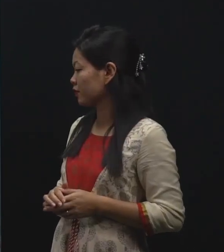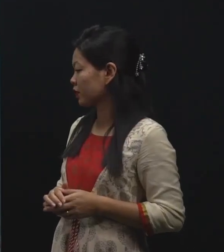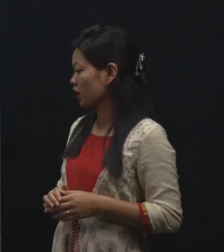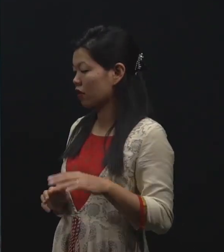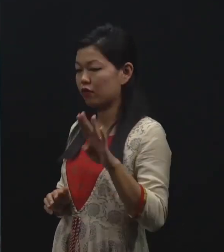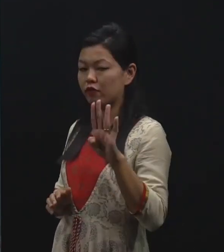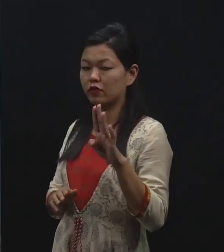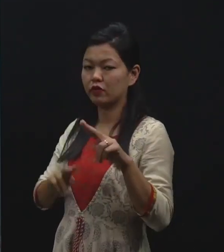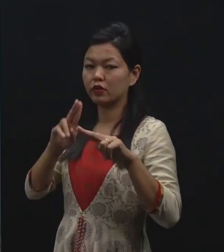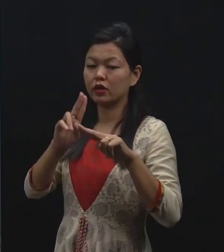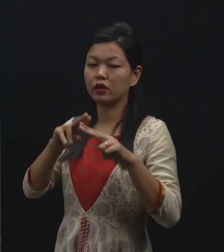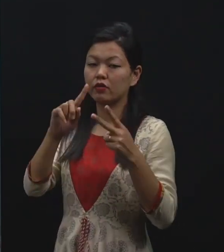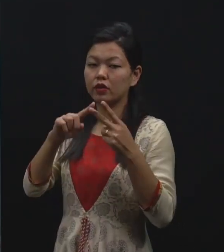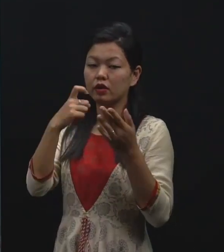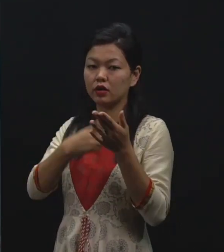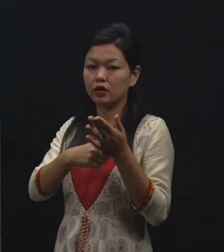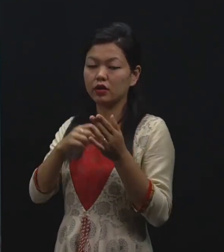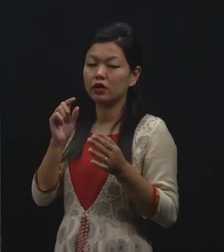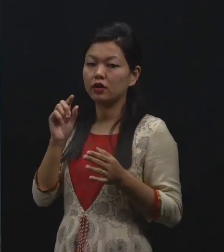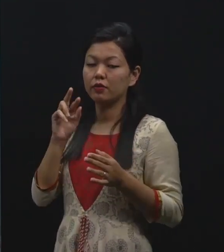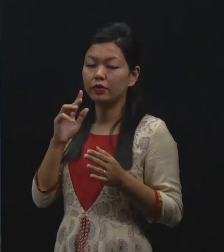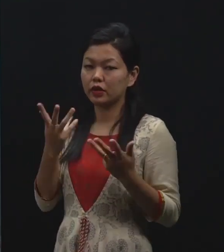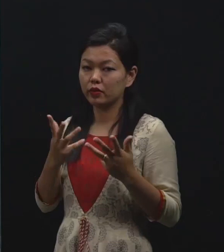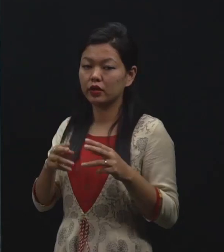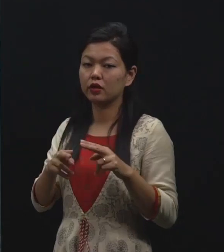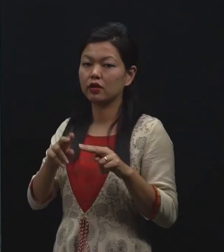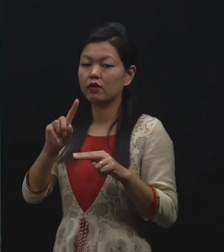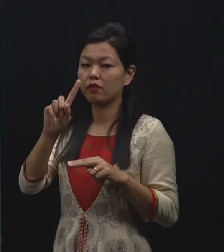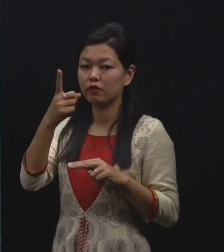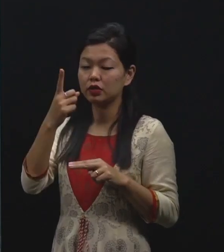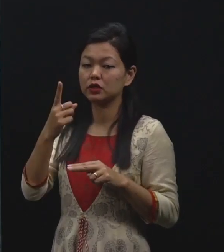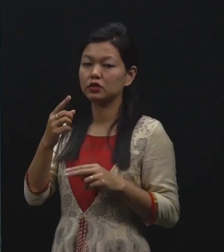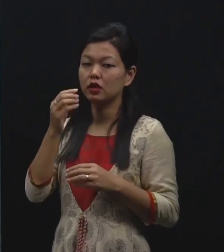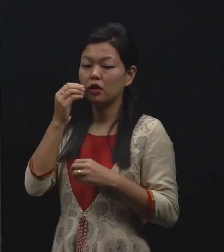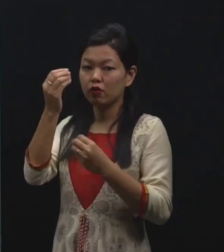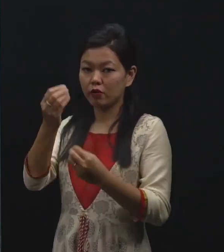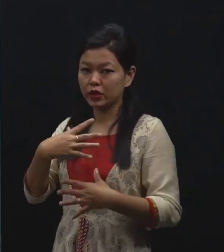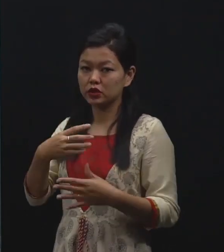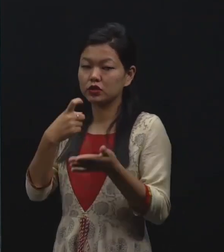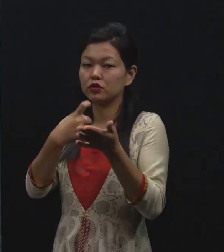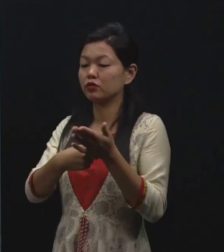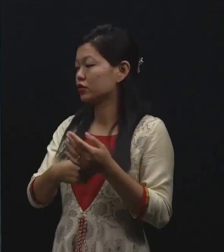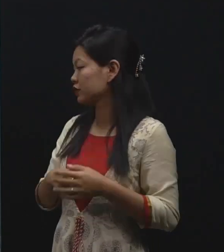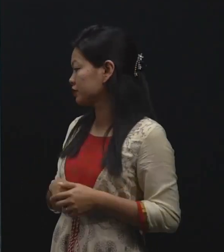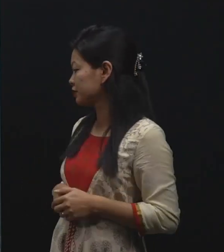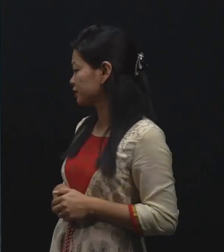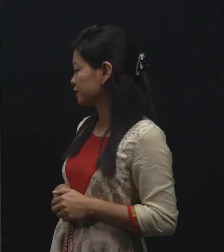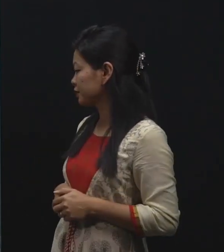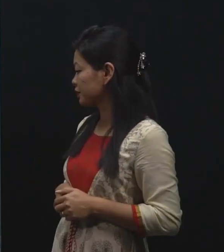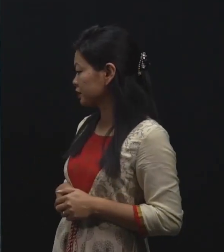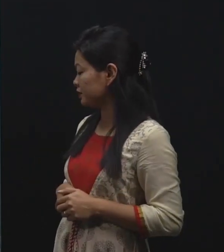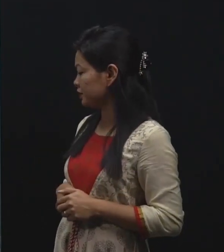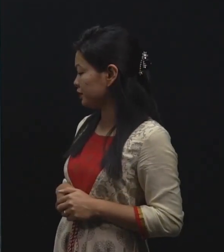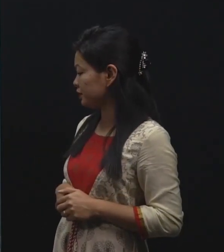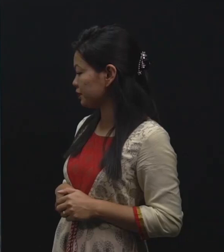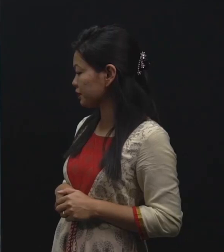information report, how you can file an FIR or when you can file the FIR. And